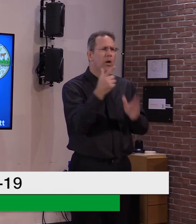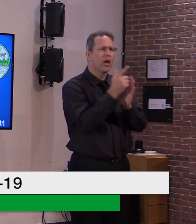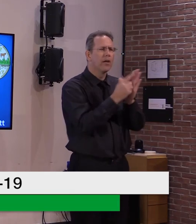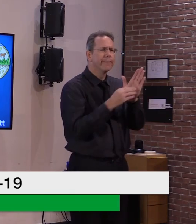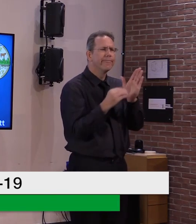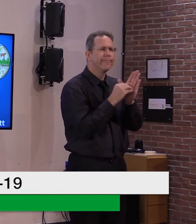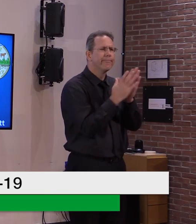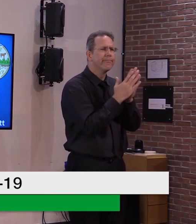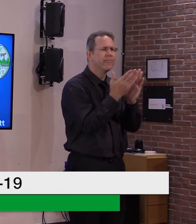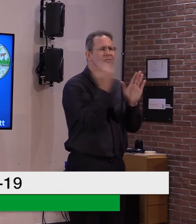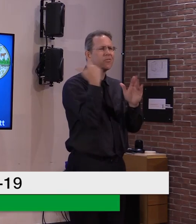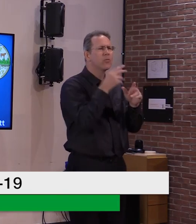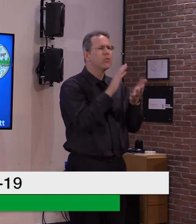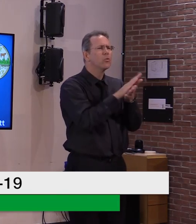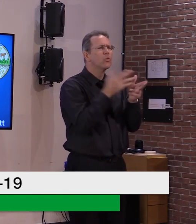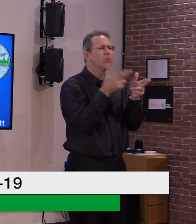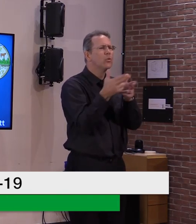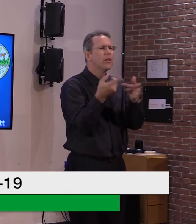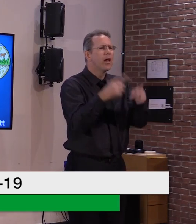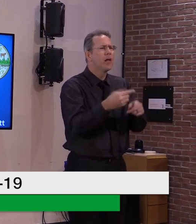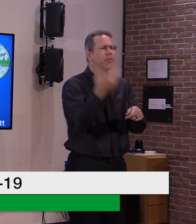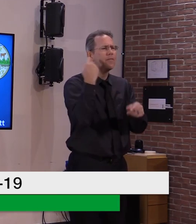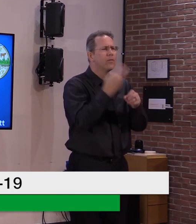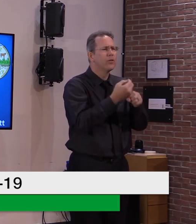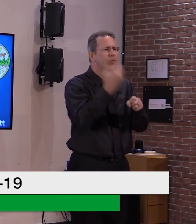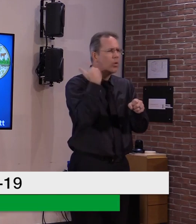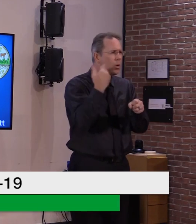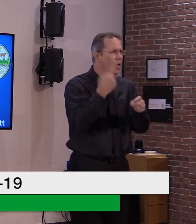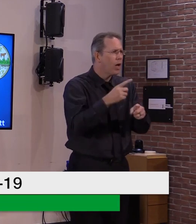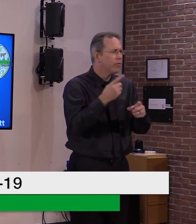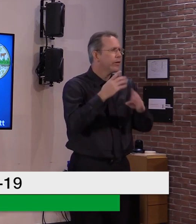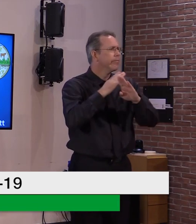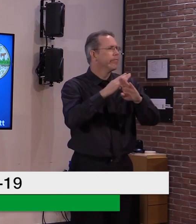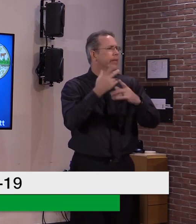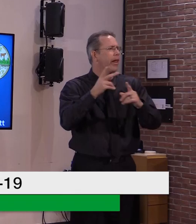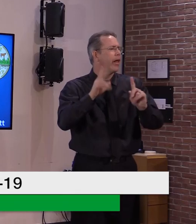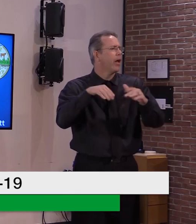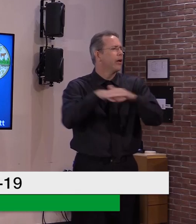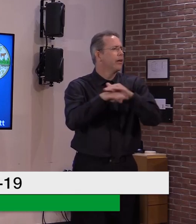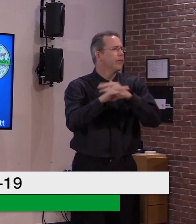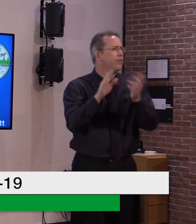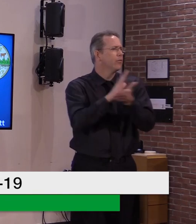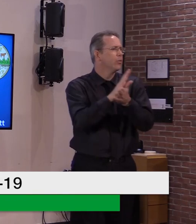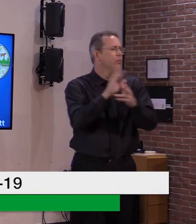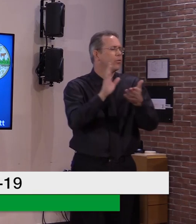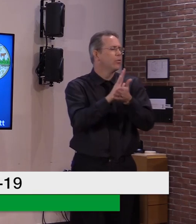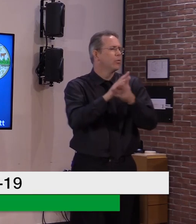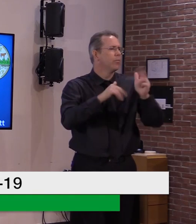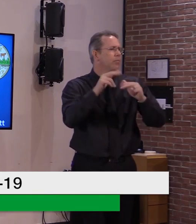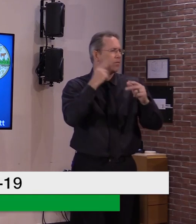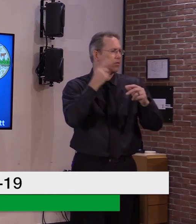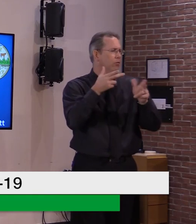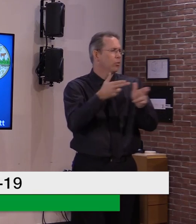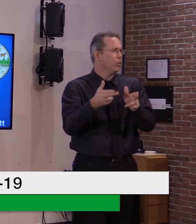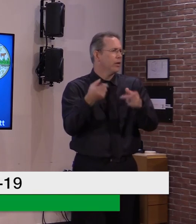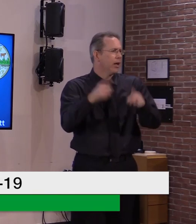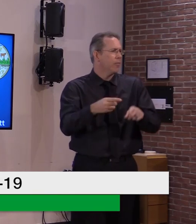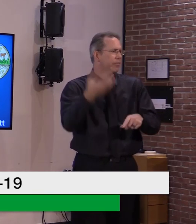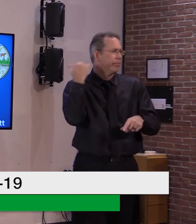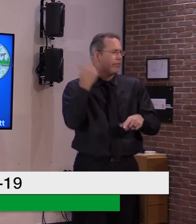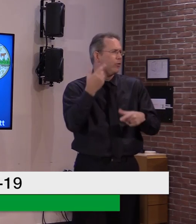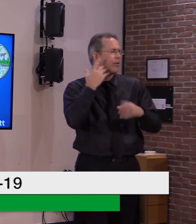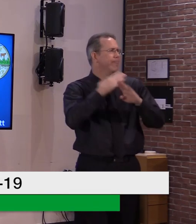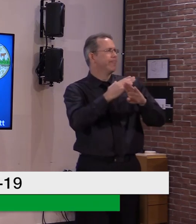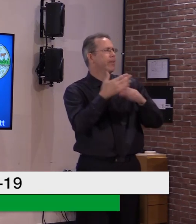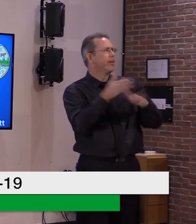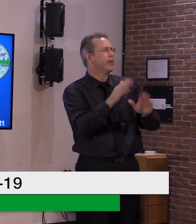transfer access to other schools and grandfathered in you know the uh the municipalities that had their